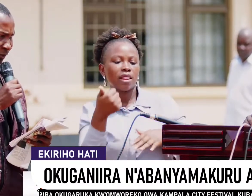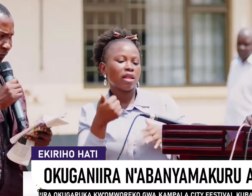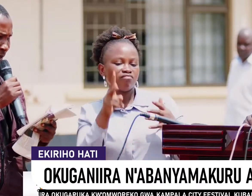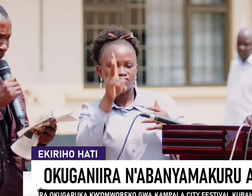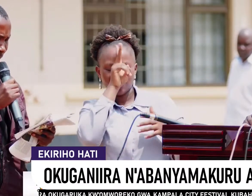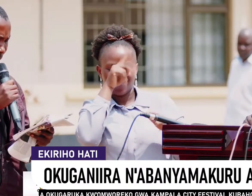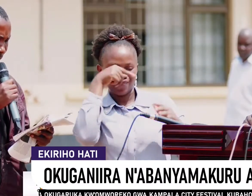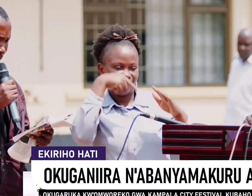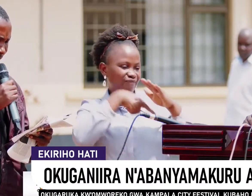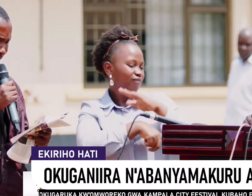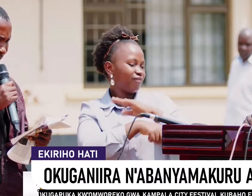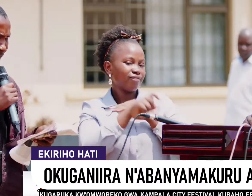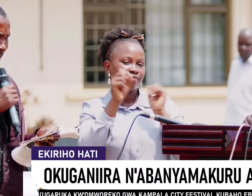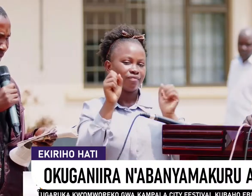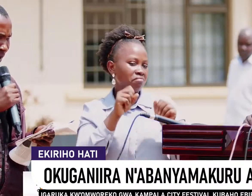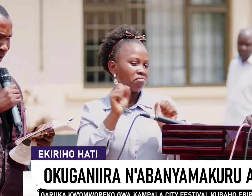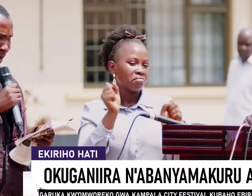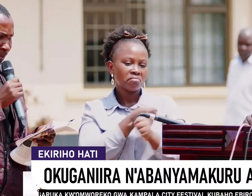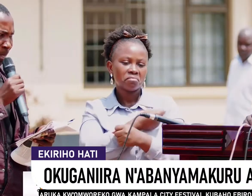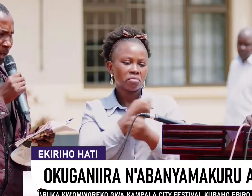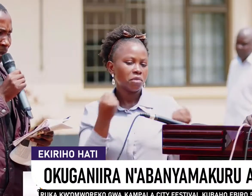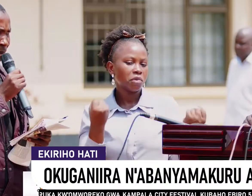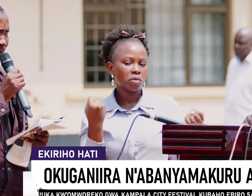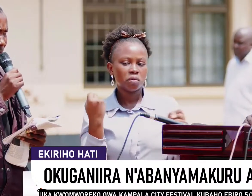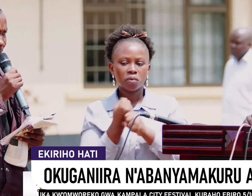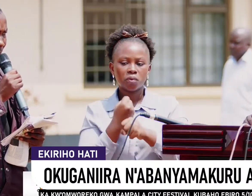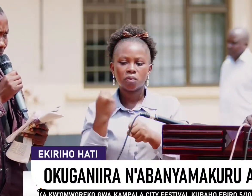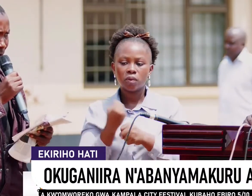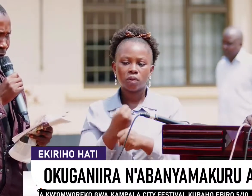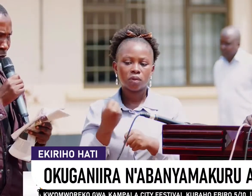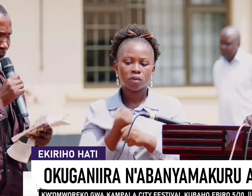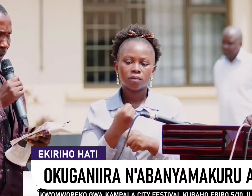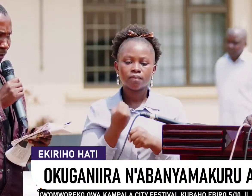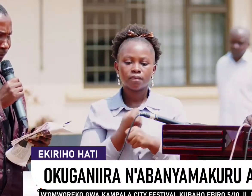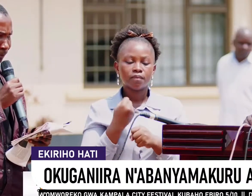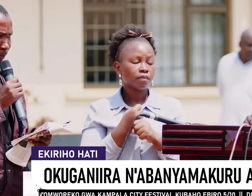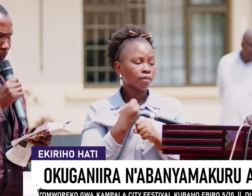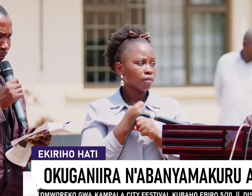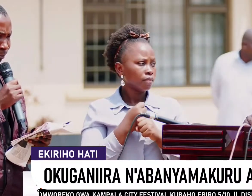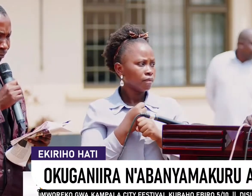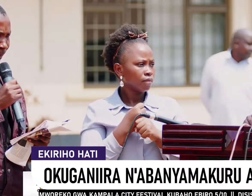area, village remote area, it's most likely not to work.